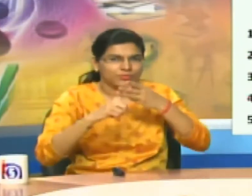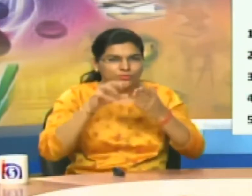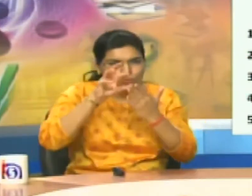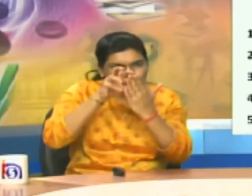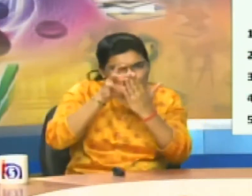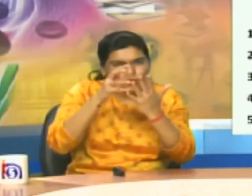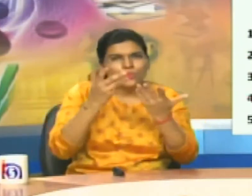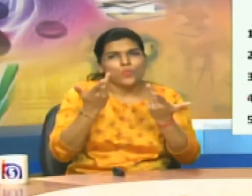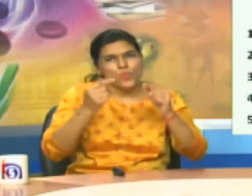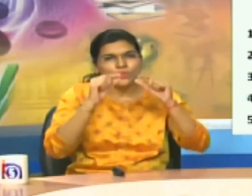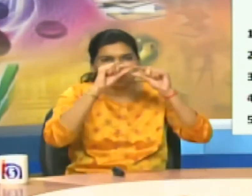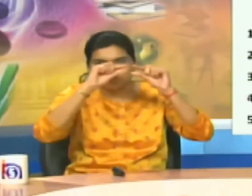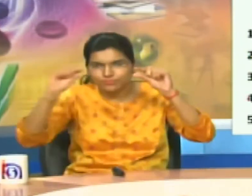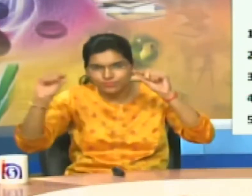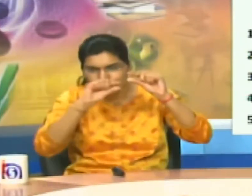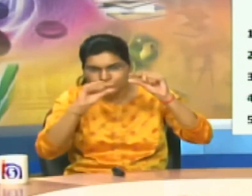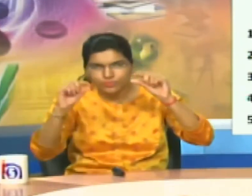pictorial graph or histograms,